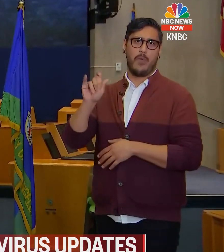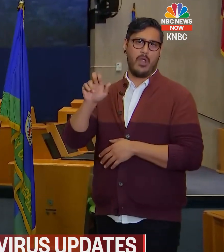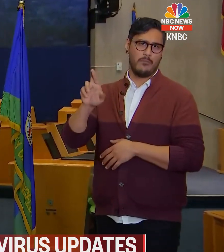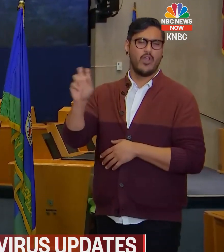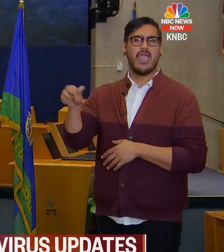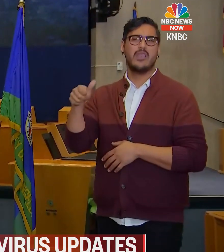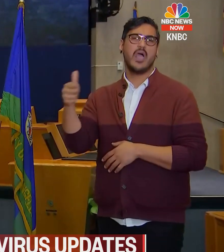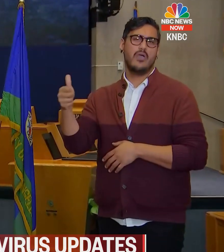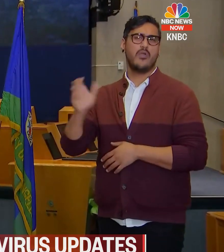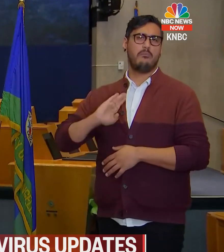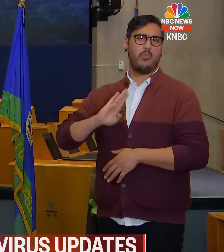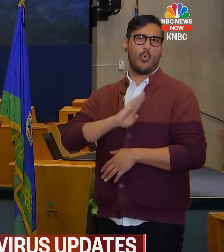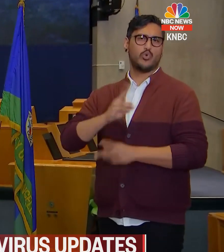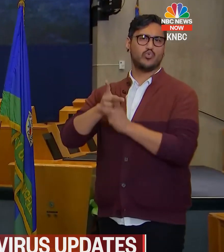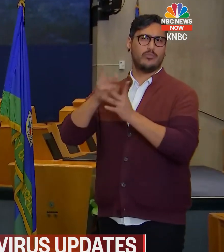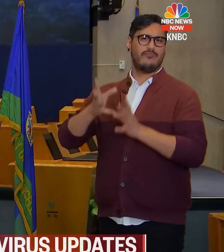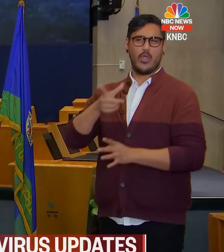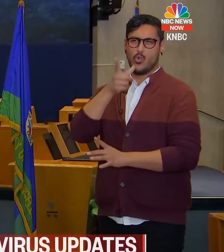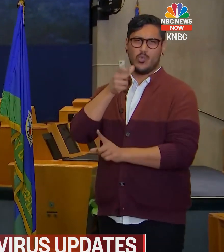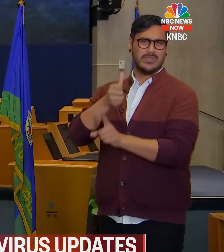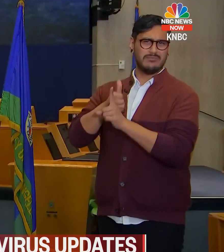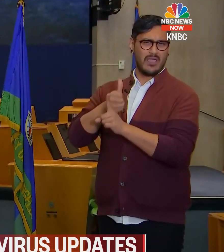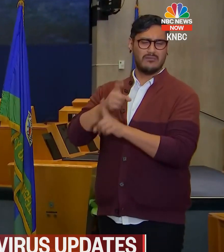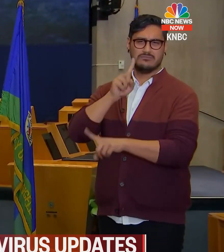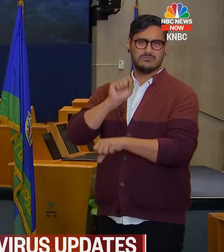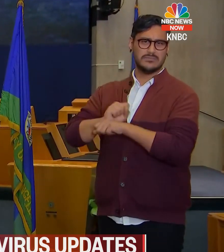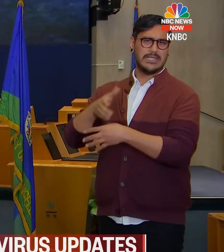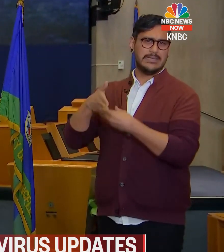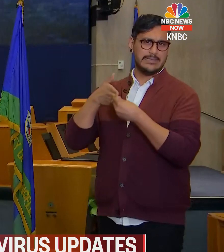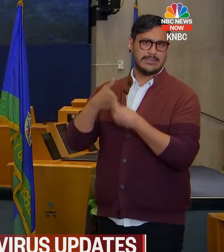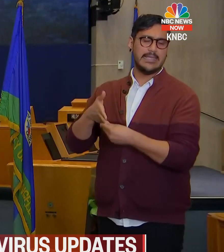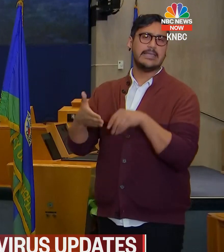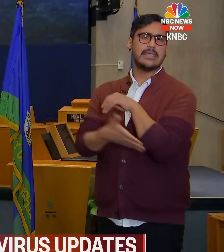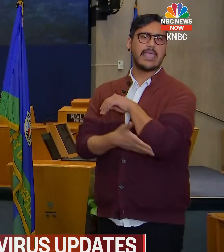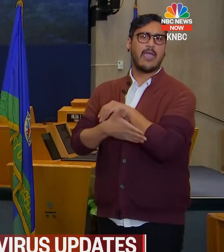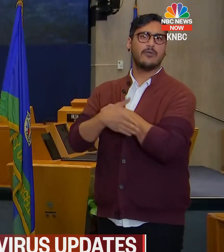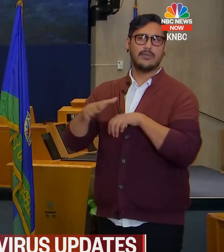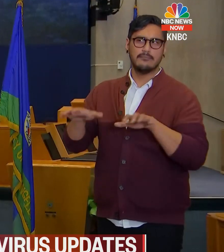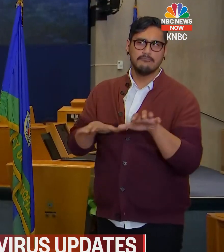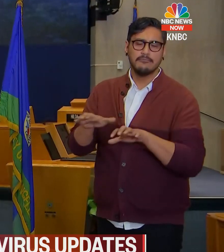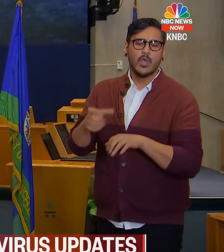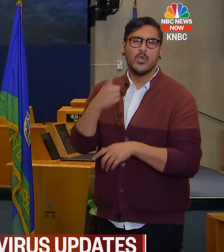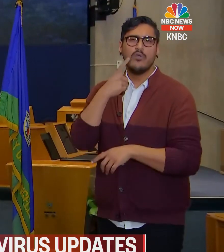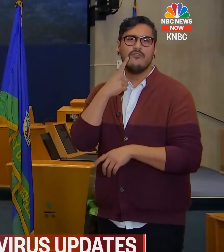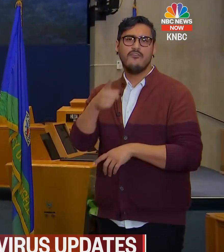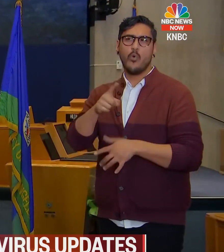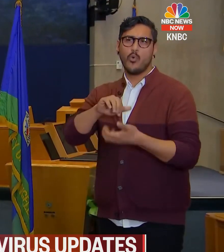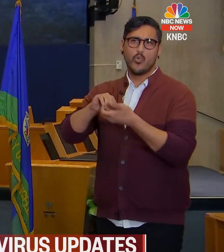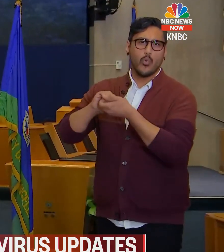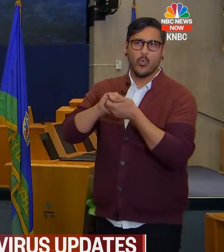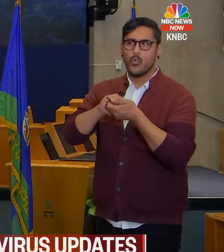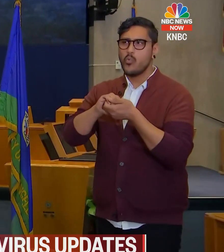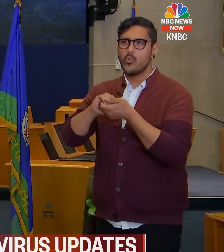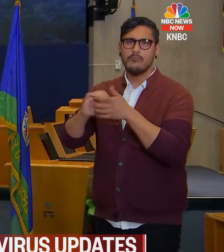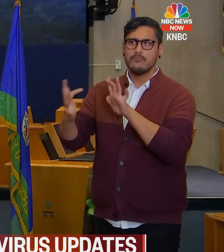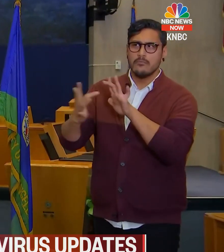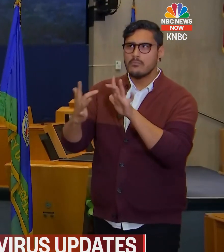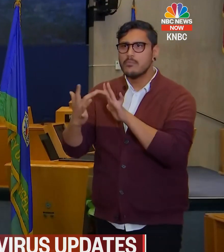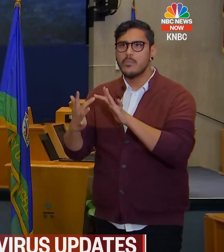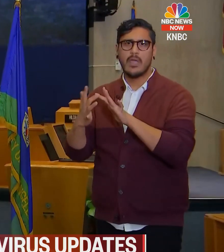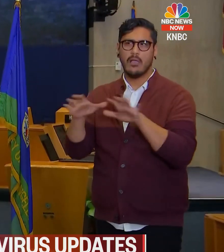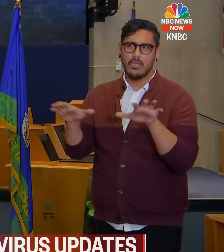board supervisors who have really been leading the county's efforts to remain coordinated and effective in our